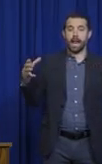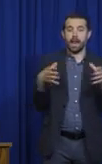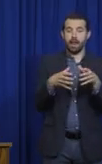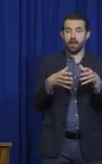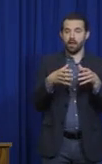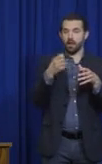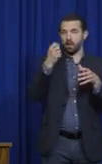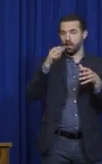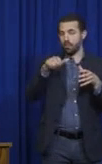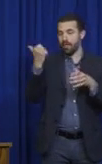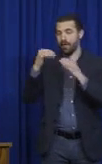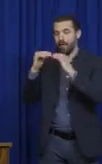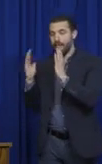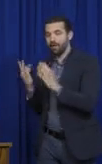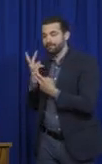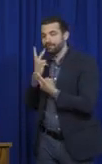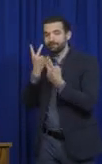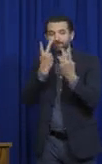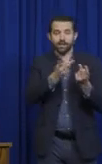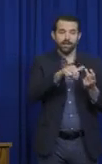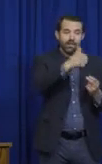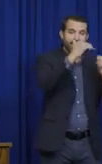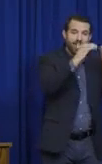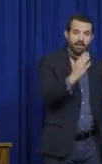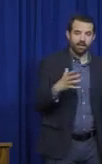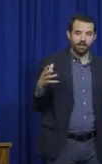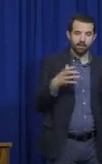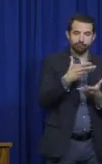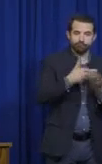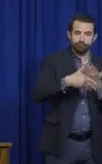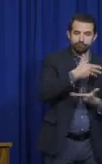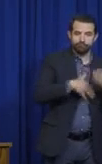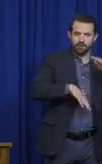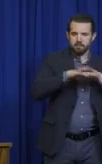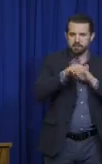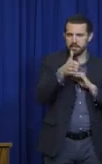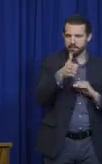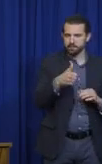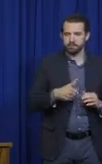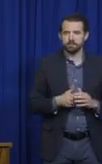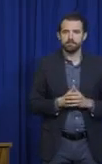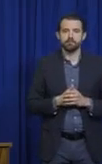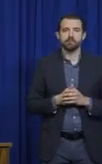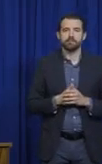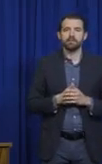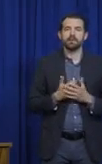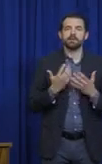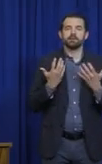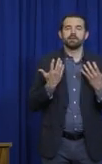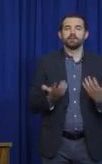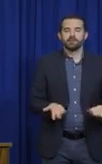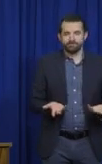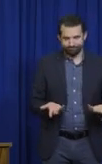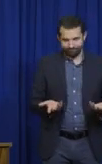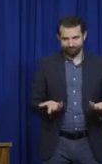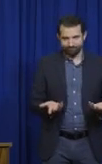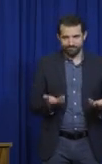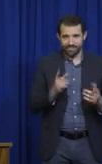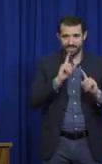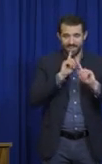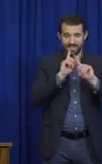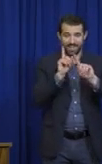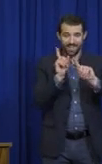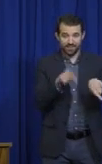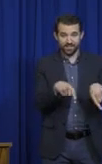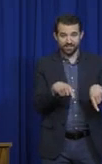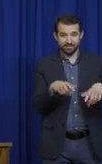households? And TJ, you know, I think we're getting into this territory where the answers are not yet quite well